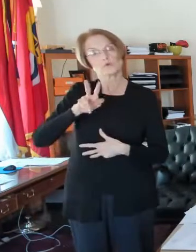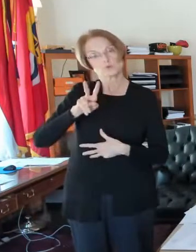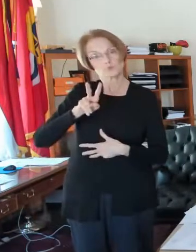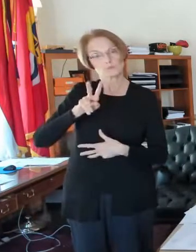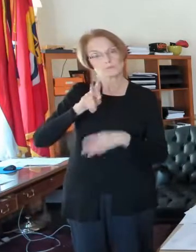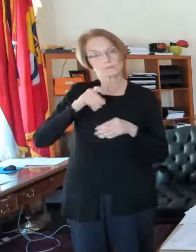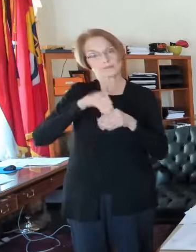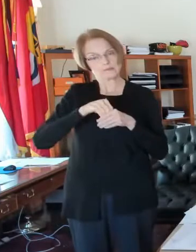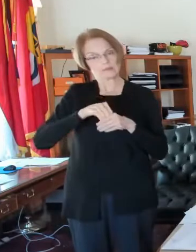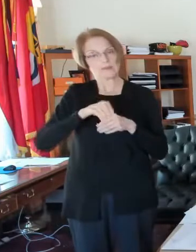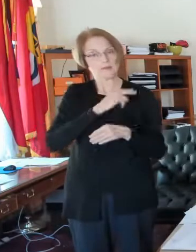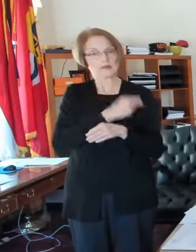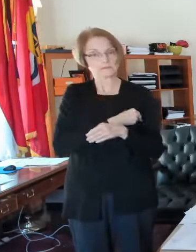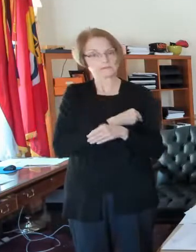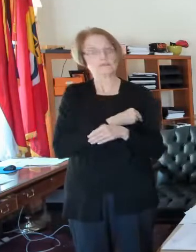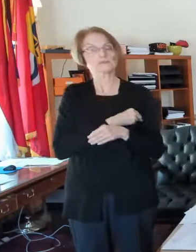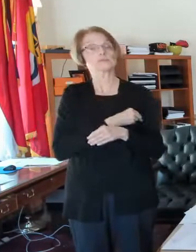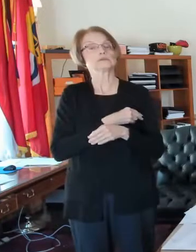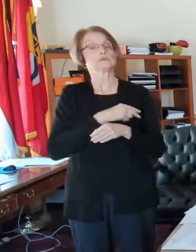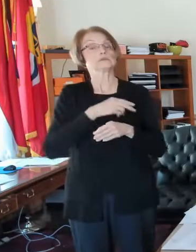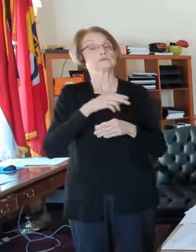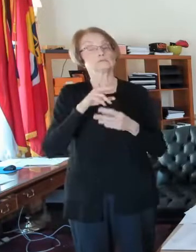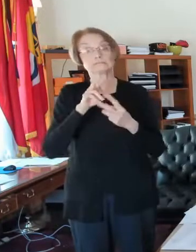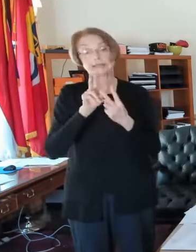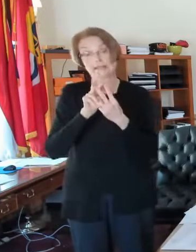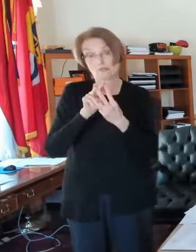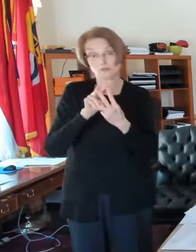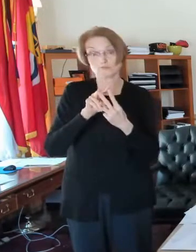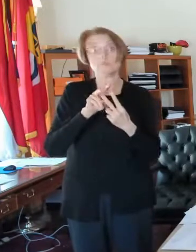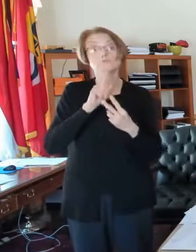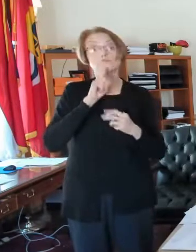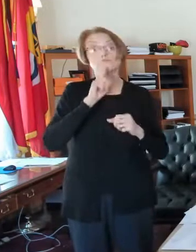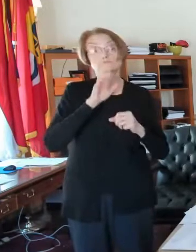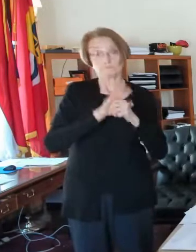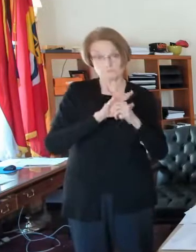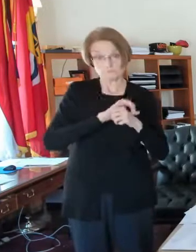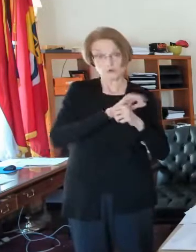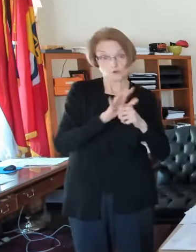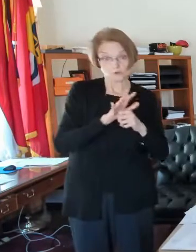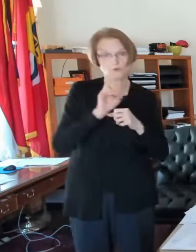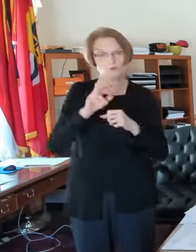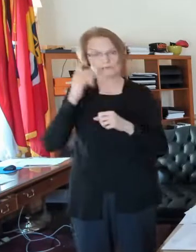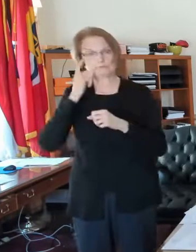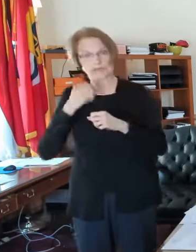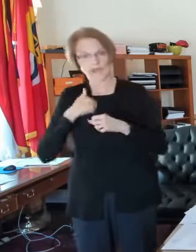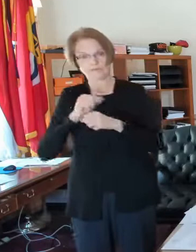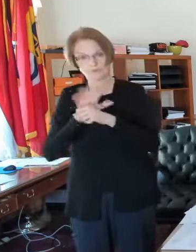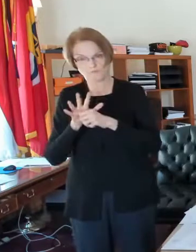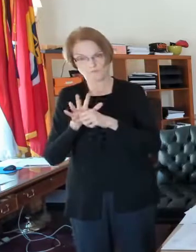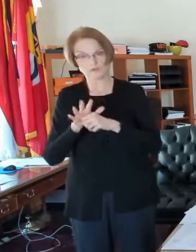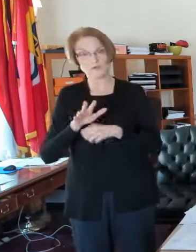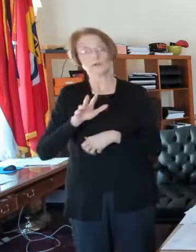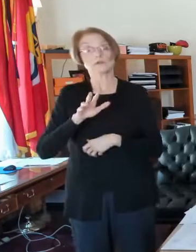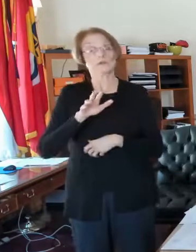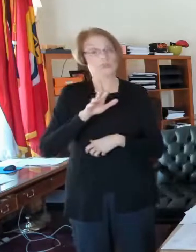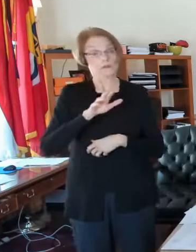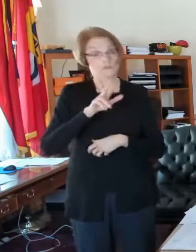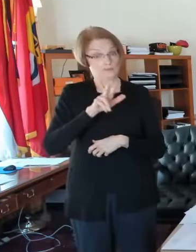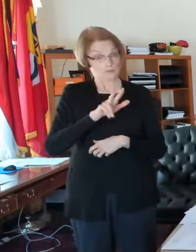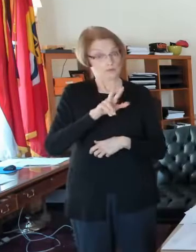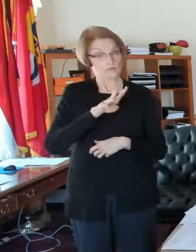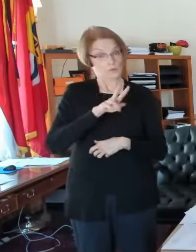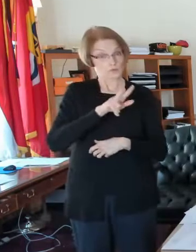or suspected positive. Of those 342 people, 80 people are